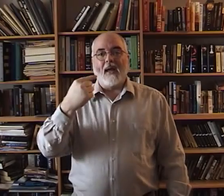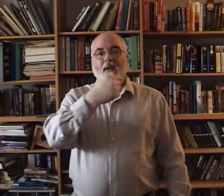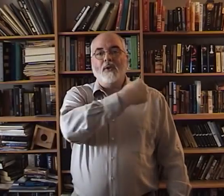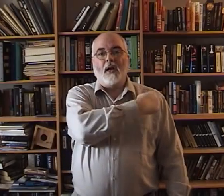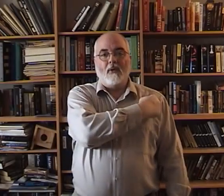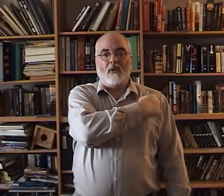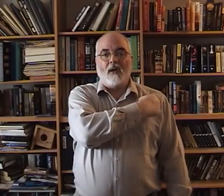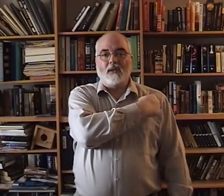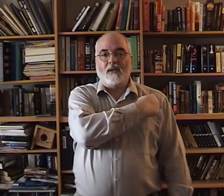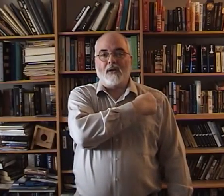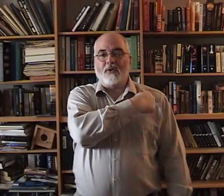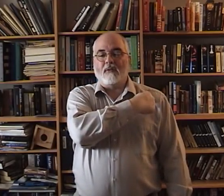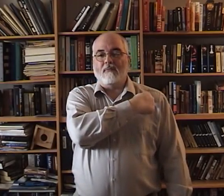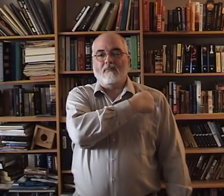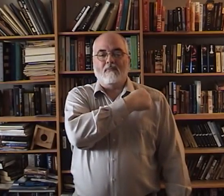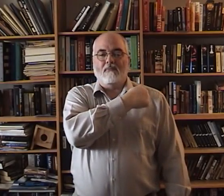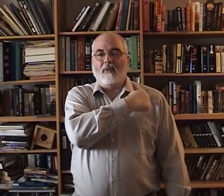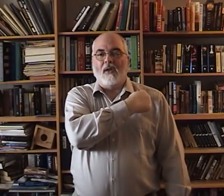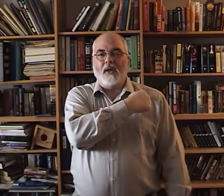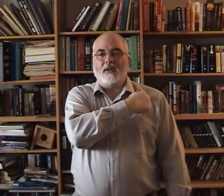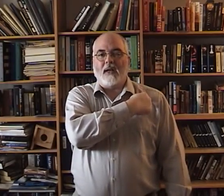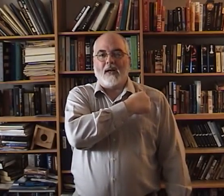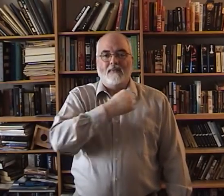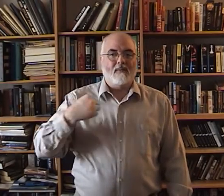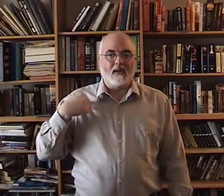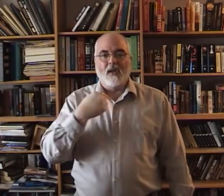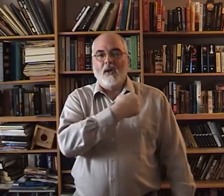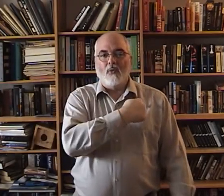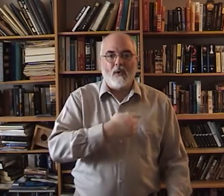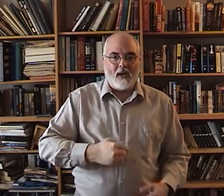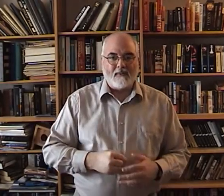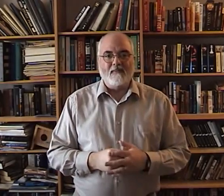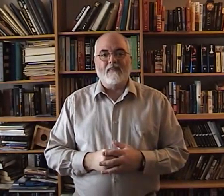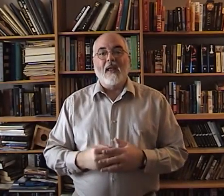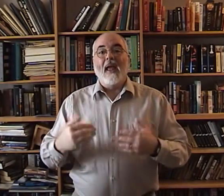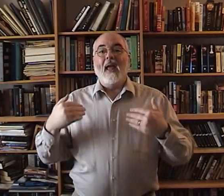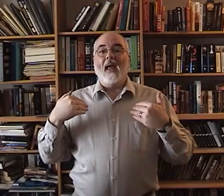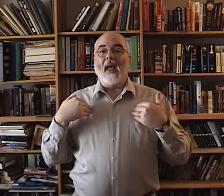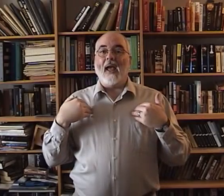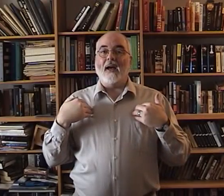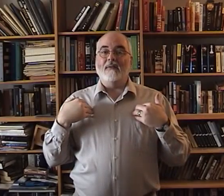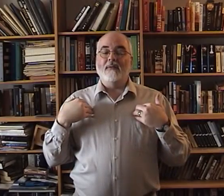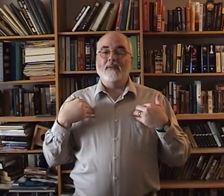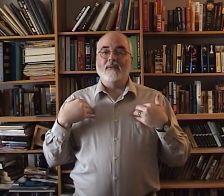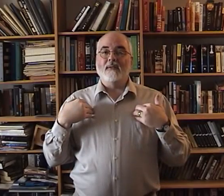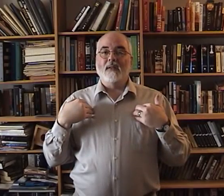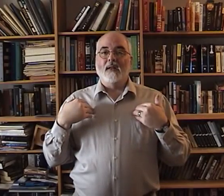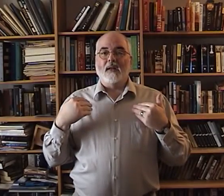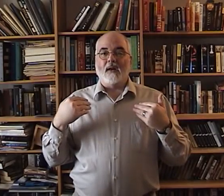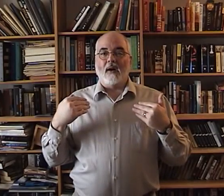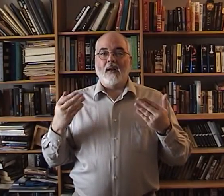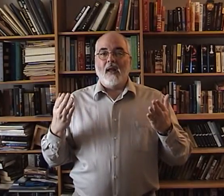then you come across and touch on the other side. We have, all right?